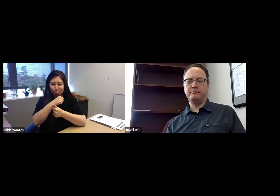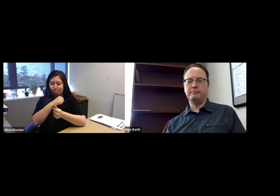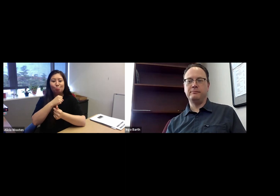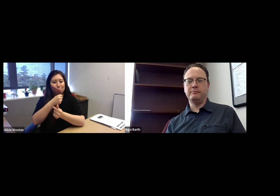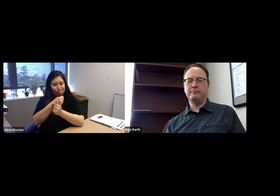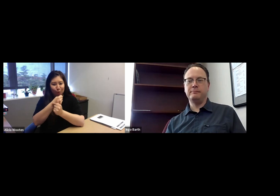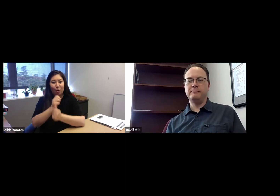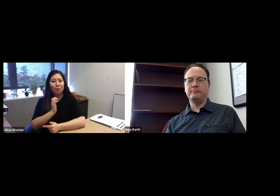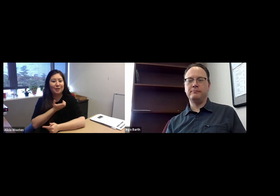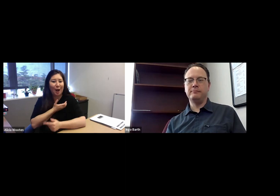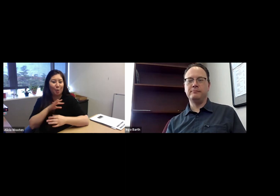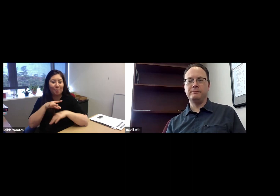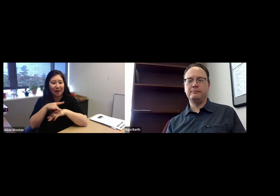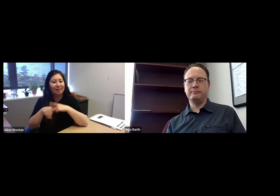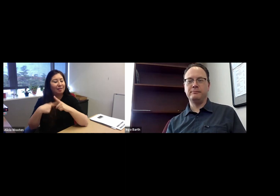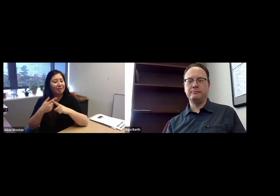And